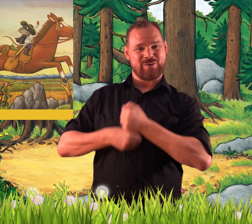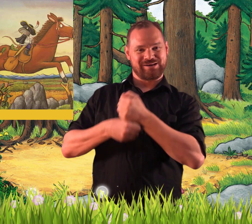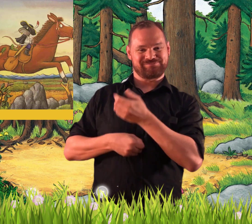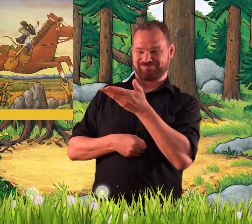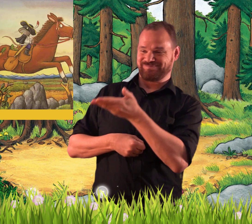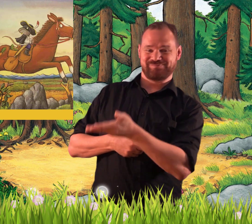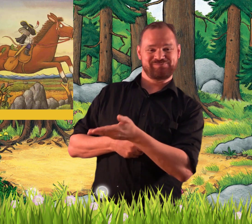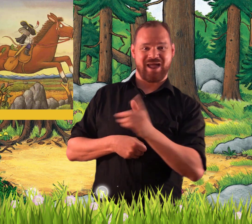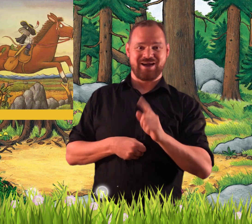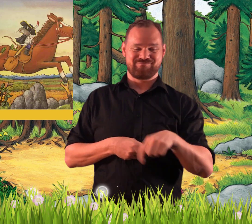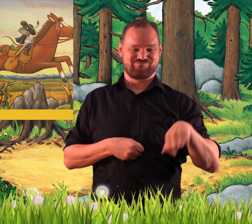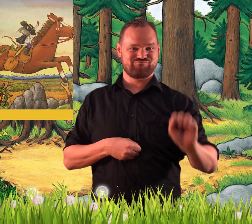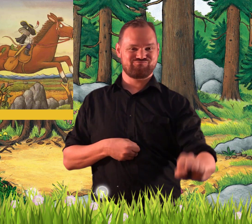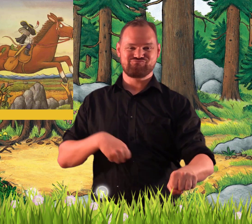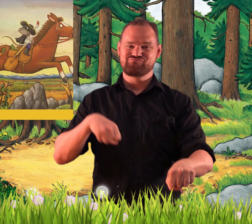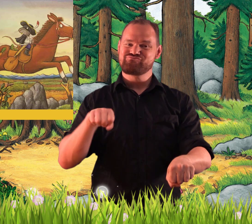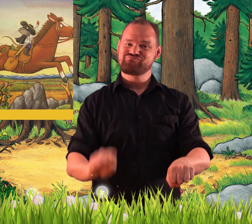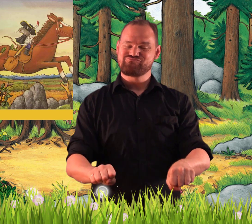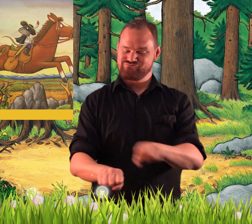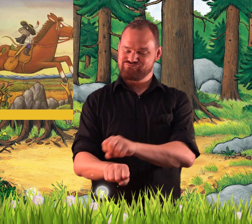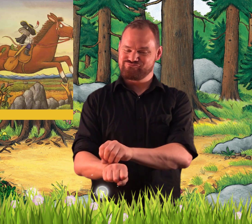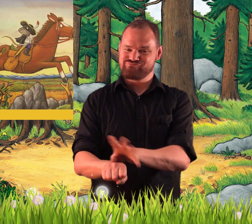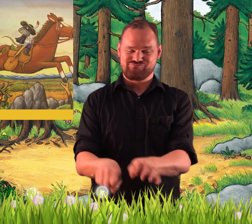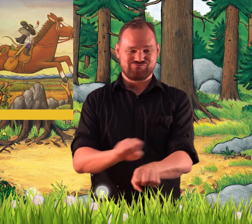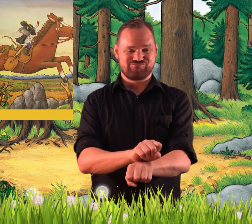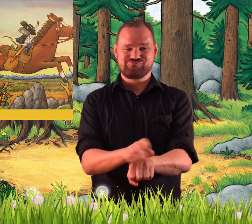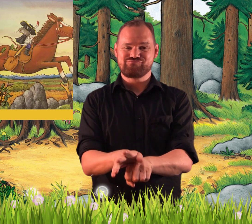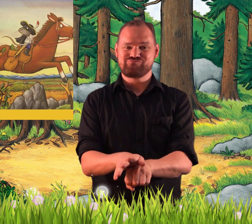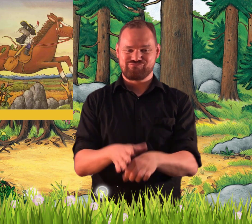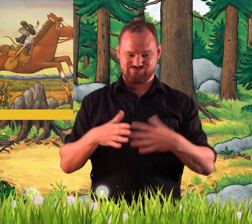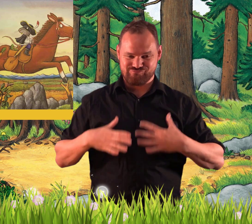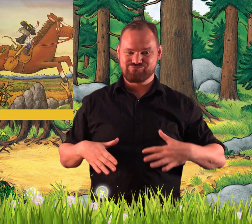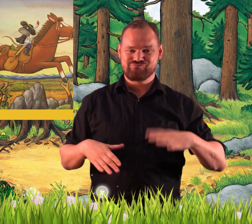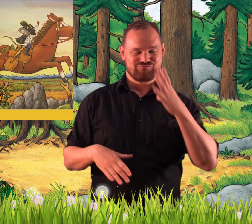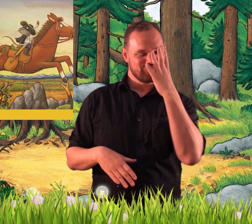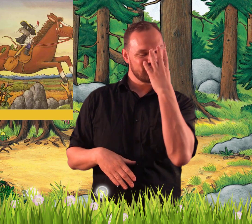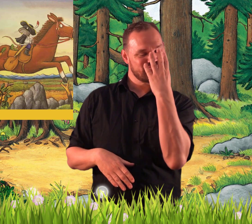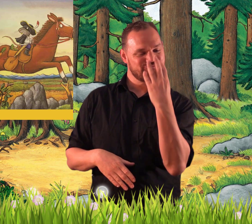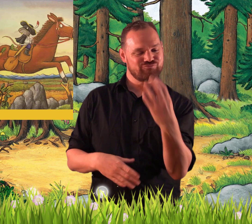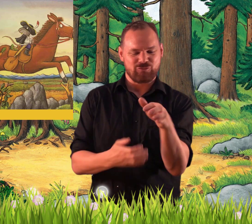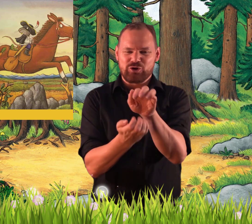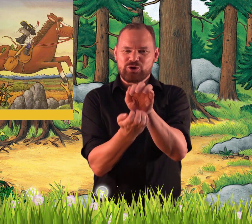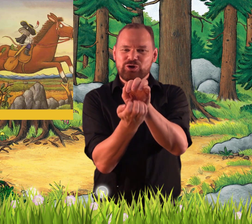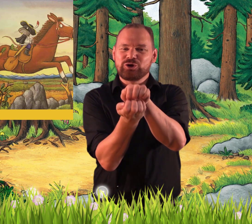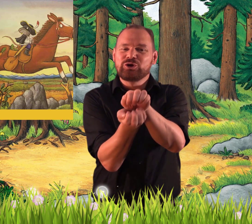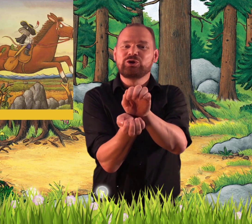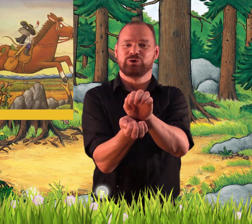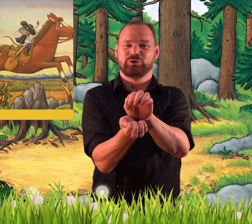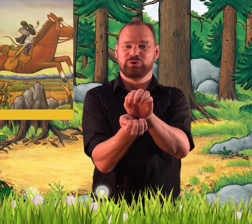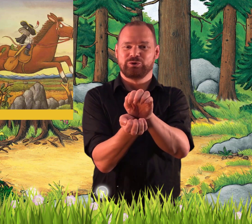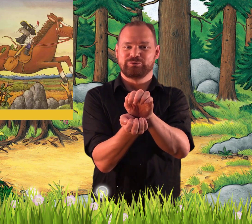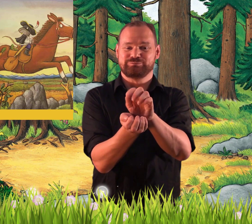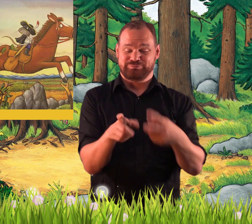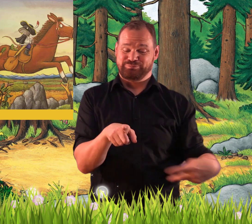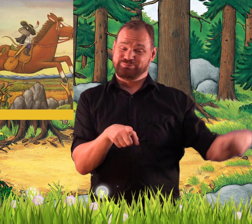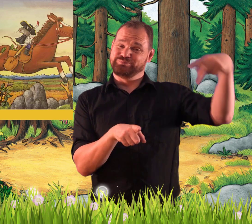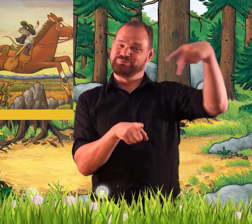horse. This horse of his had fur around his hooves, had a very long snout, and liked to snap his teeth